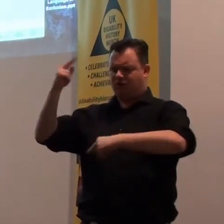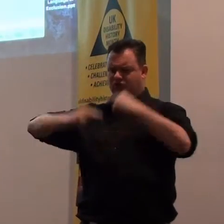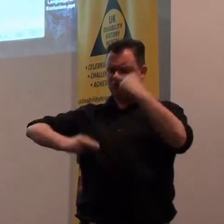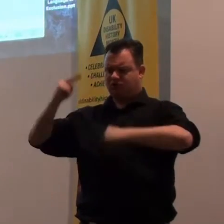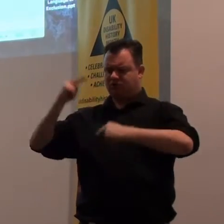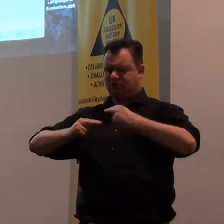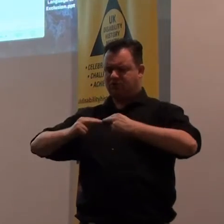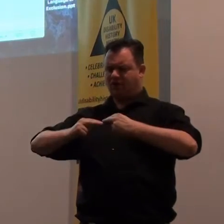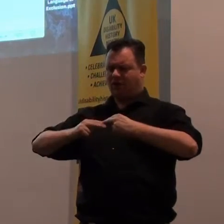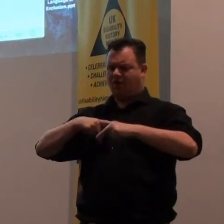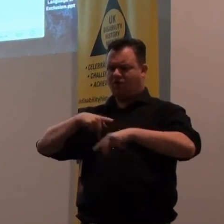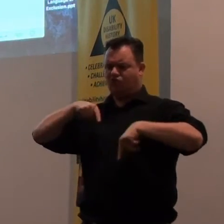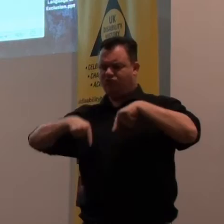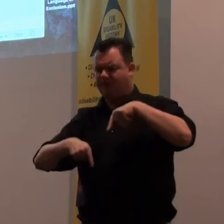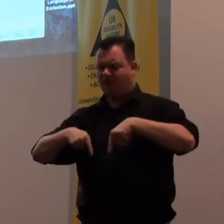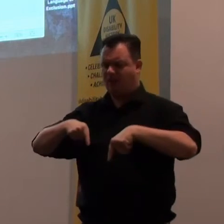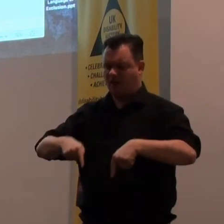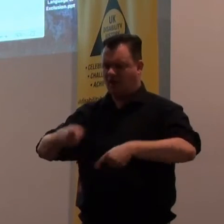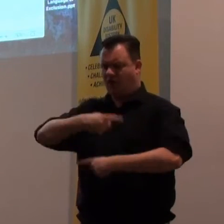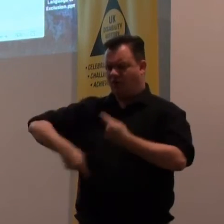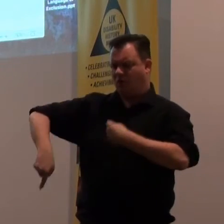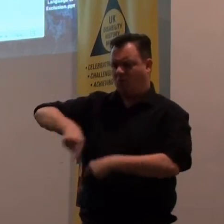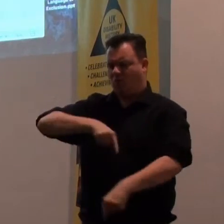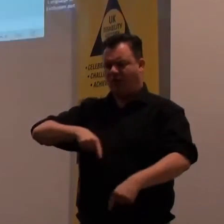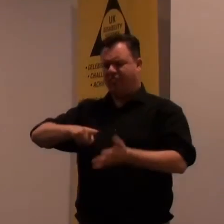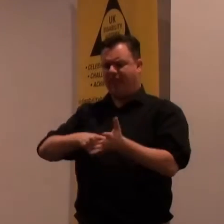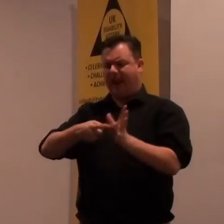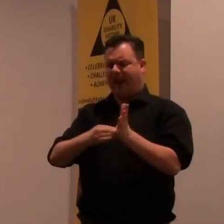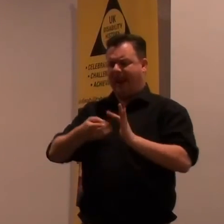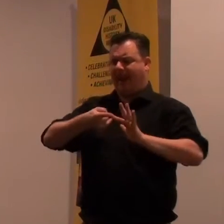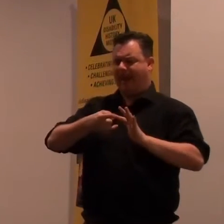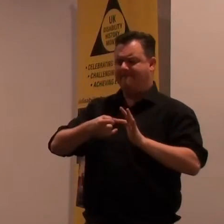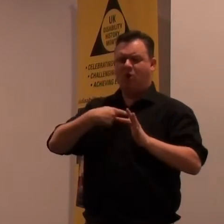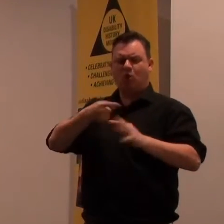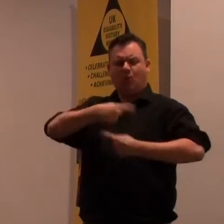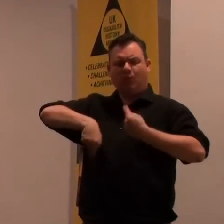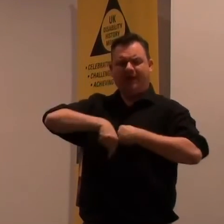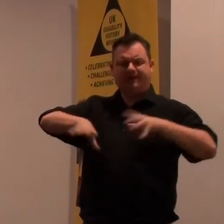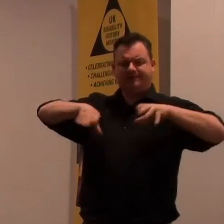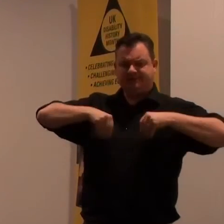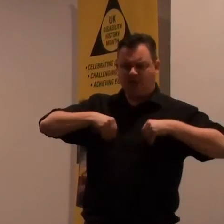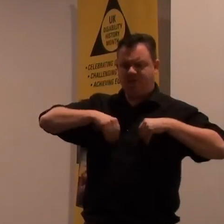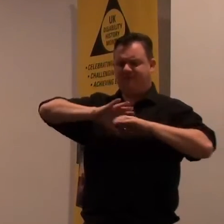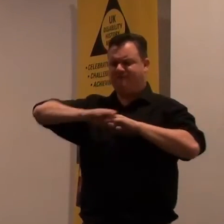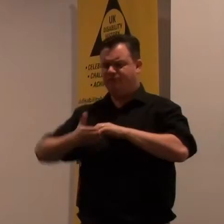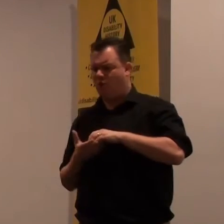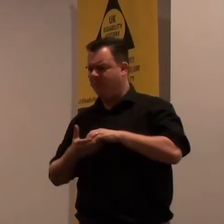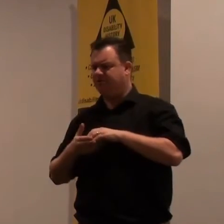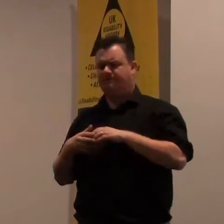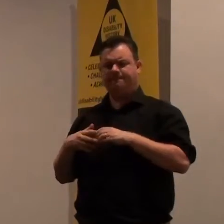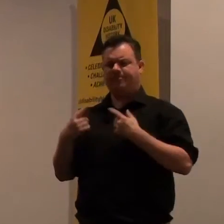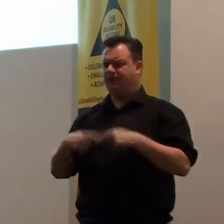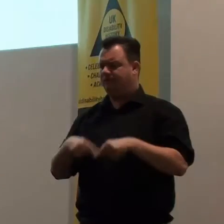the crippled, we the halt and the lame, we the diseased, deformed and invalid, we